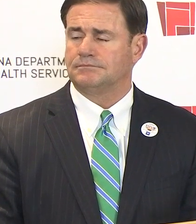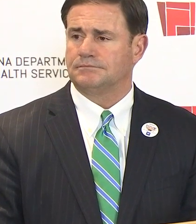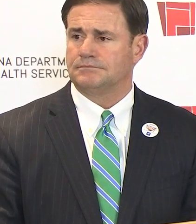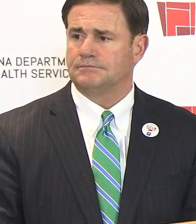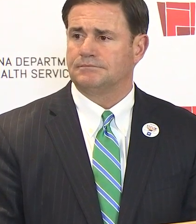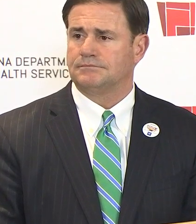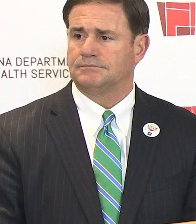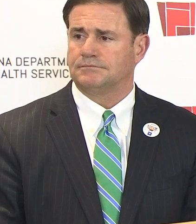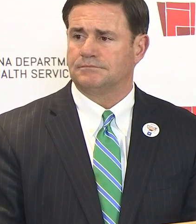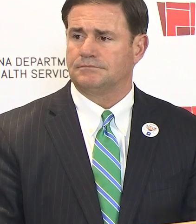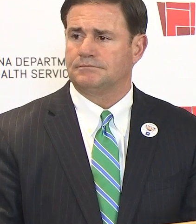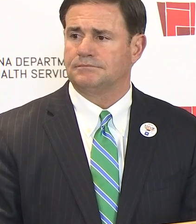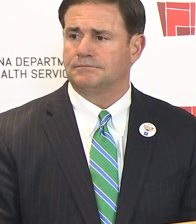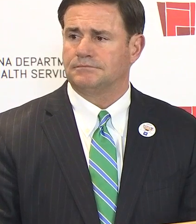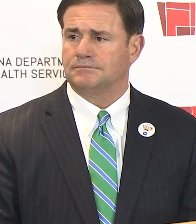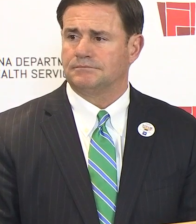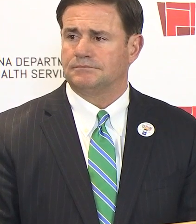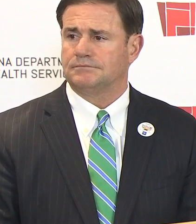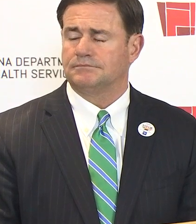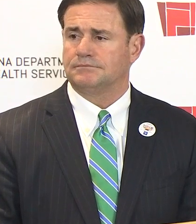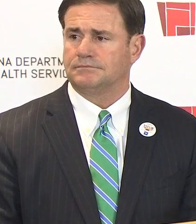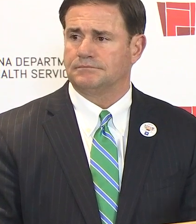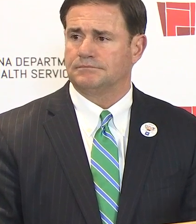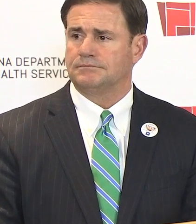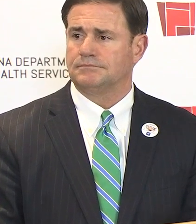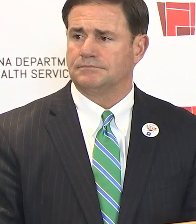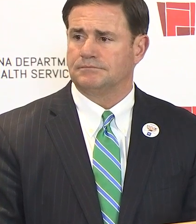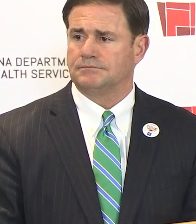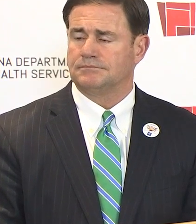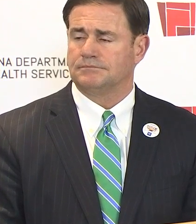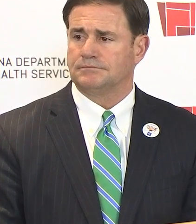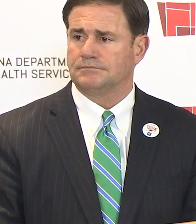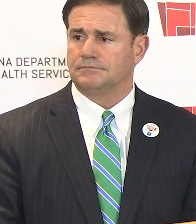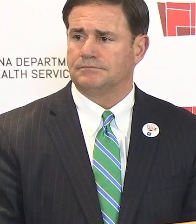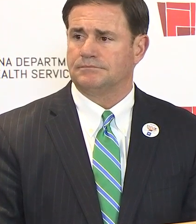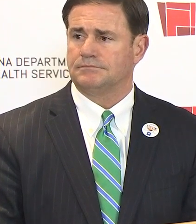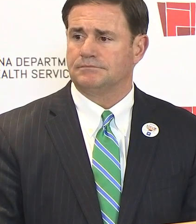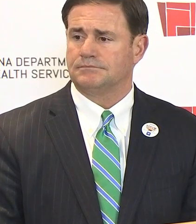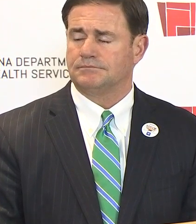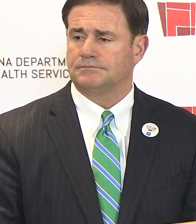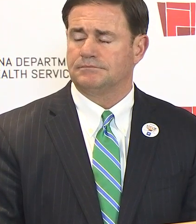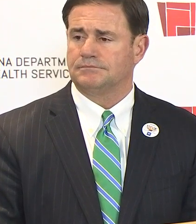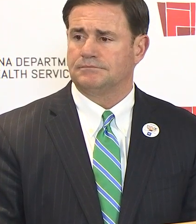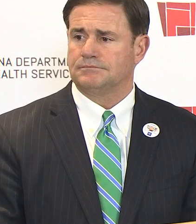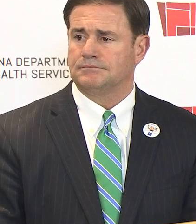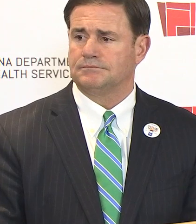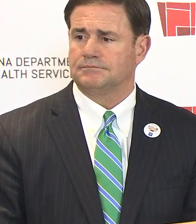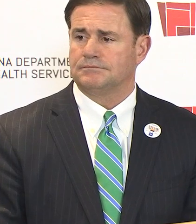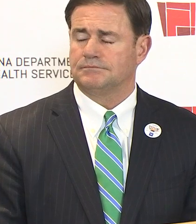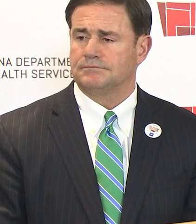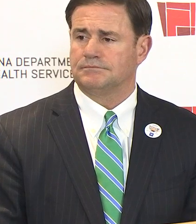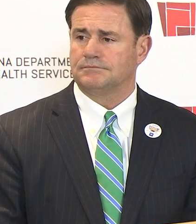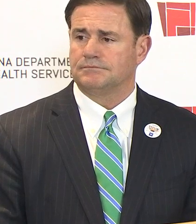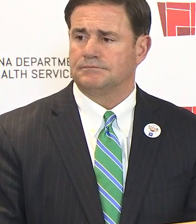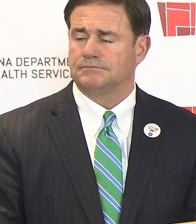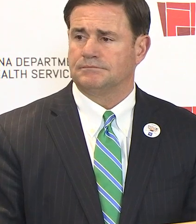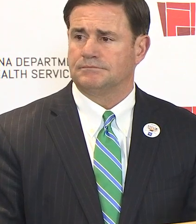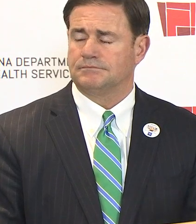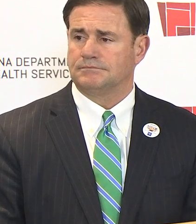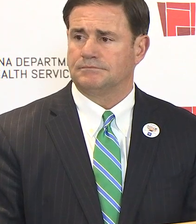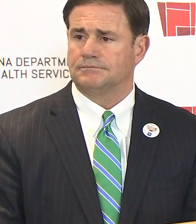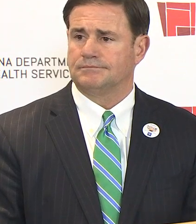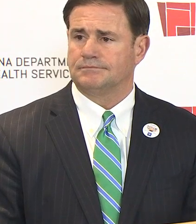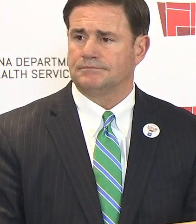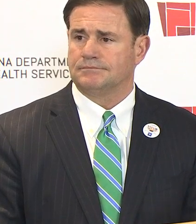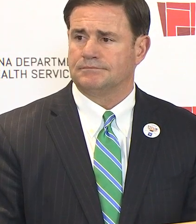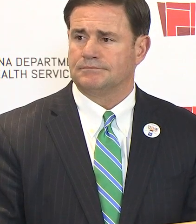know that it is in our community, just like influenza. It's spread just the same way. And so if you've